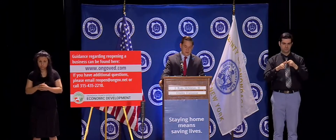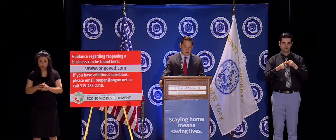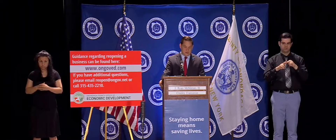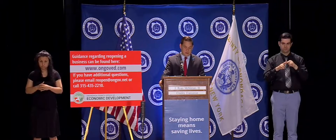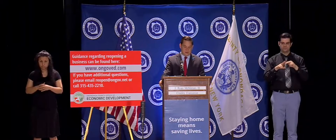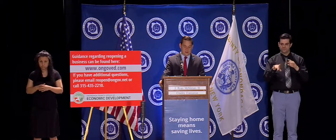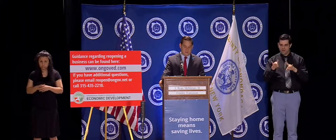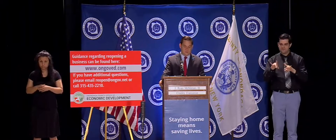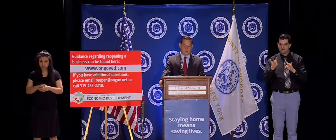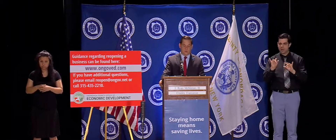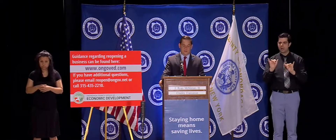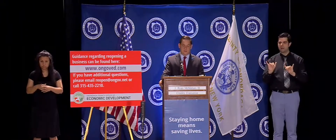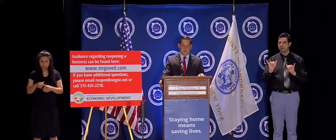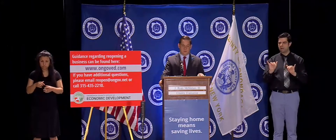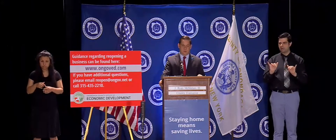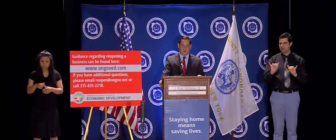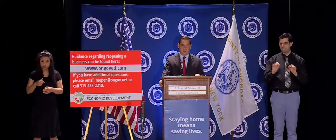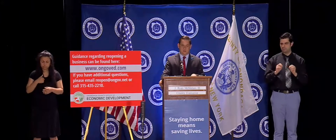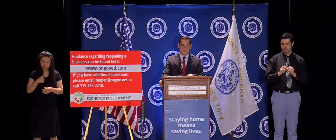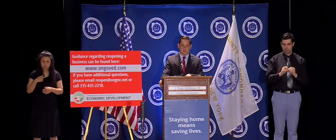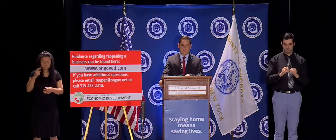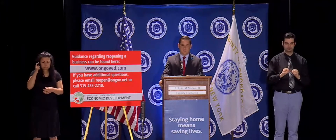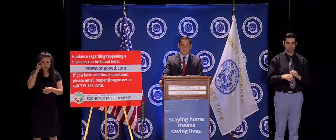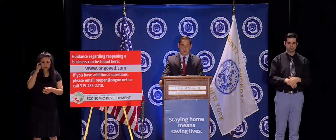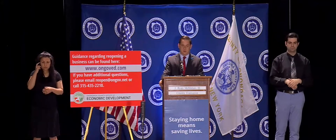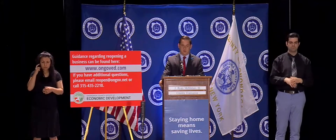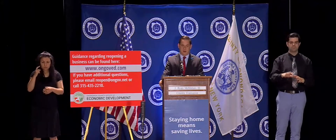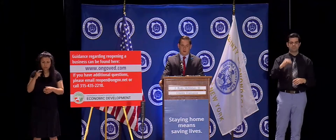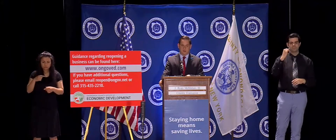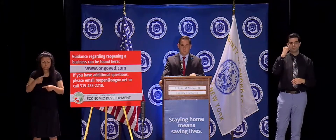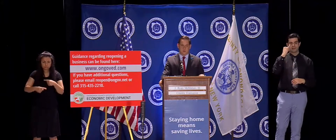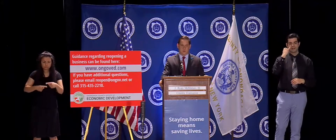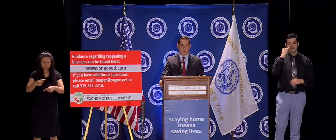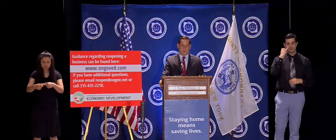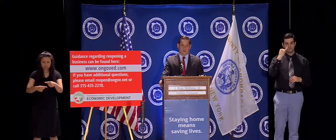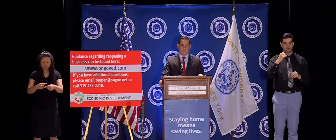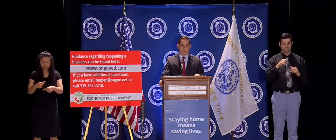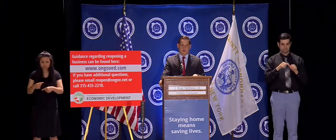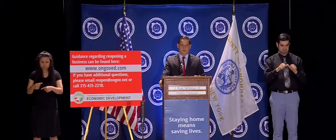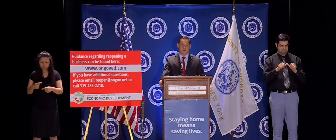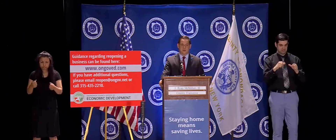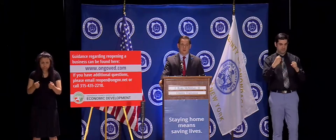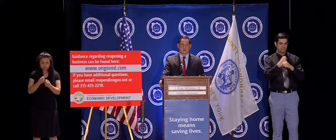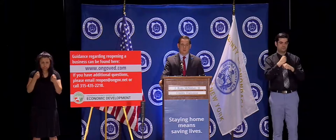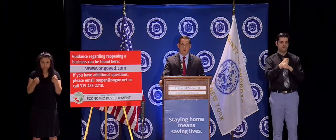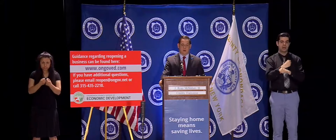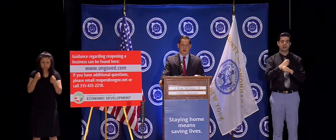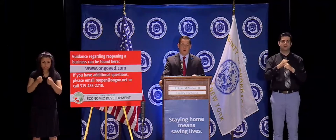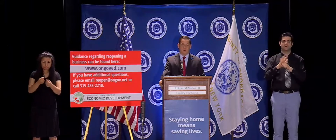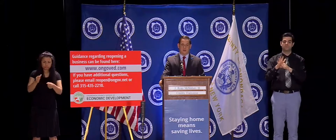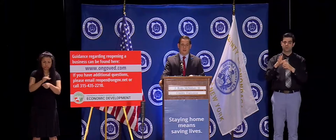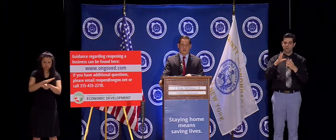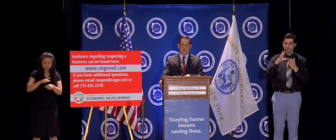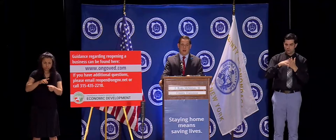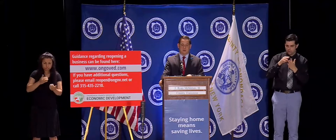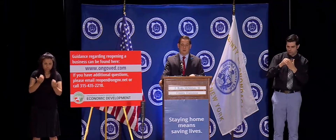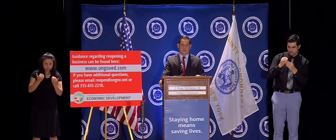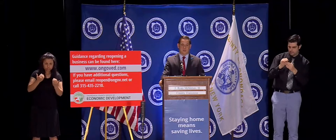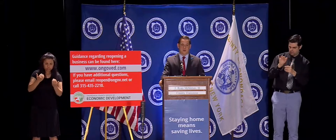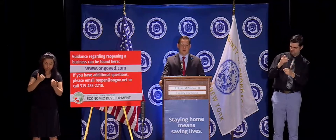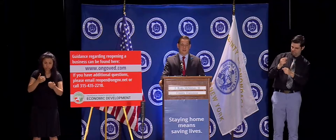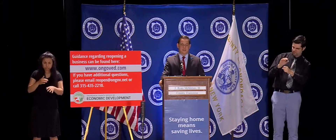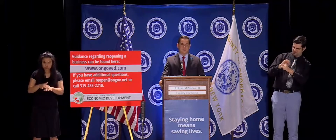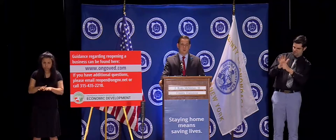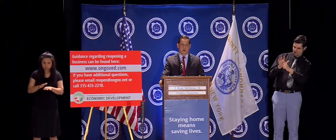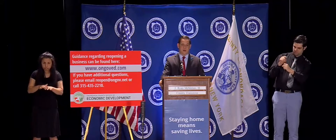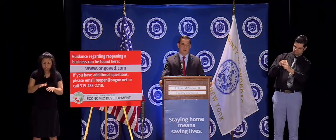think if we continue to progress in this fight with the virus, we learn more about the virus, learn more about how we can interact with each